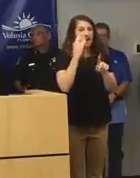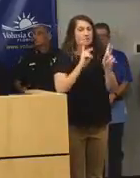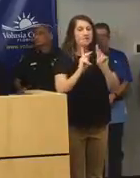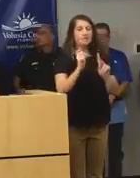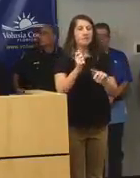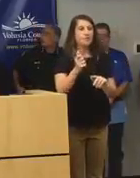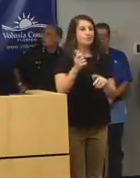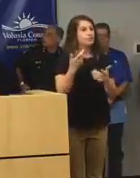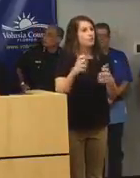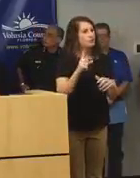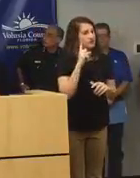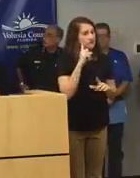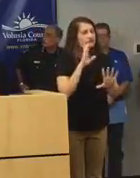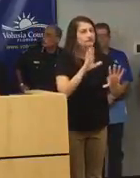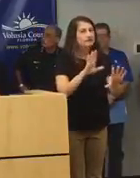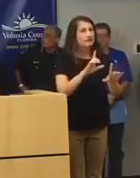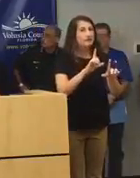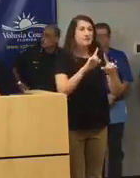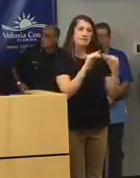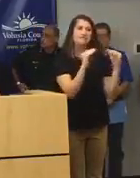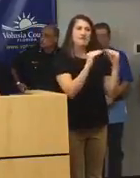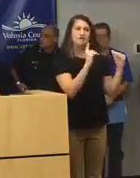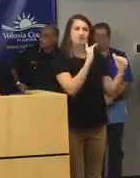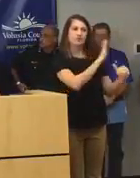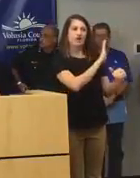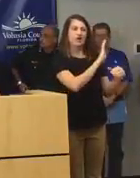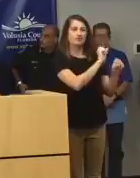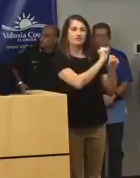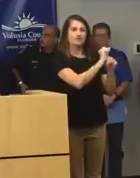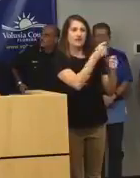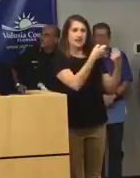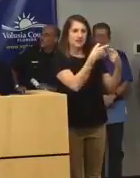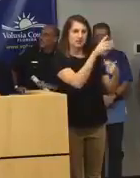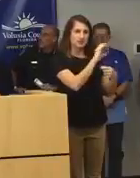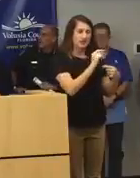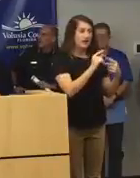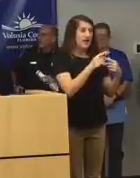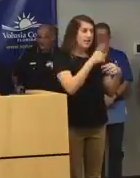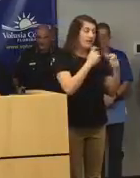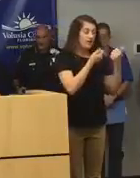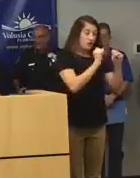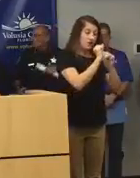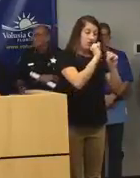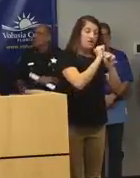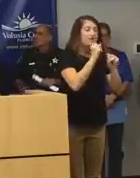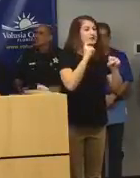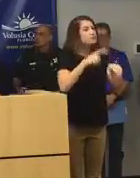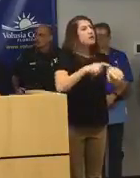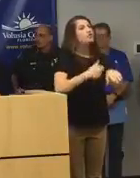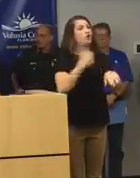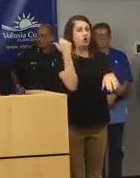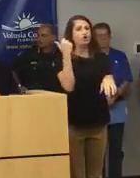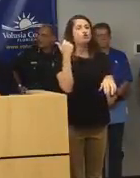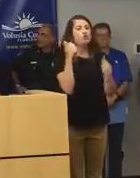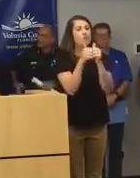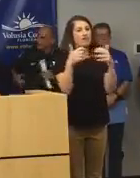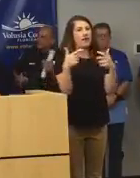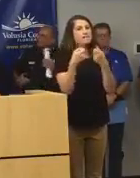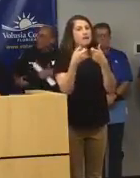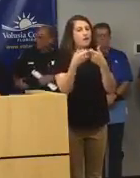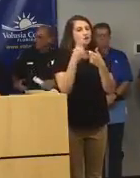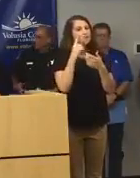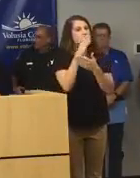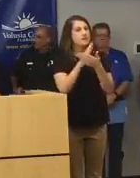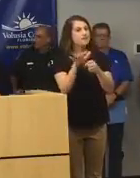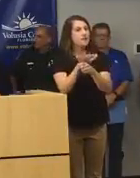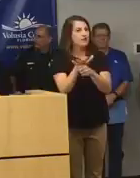not going to want to hear, but in all fairness to the power companies, is that no matter how hard they try, this is going to be a longer road to hoe in terms of some